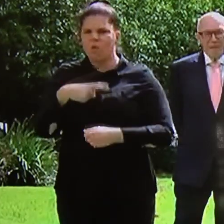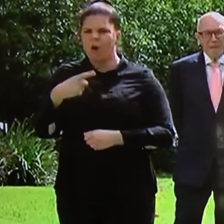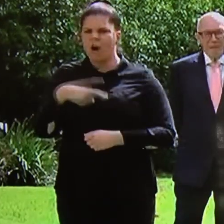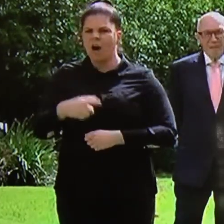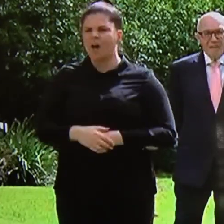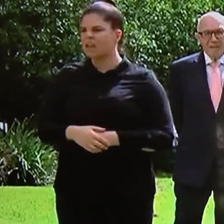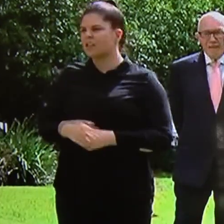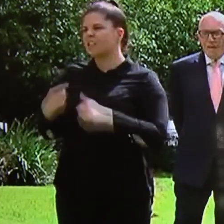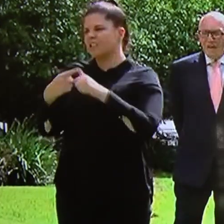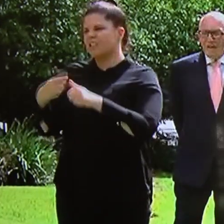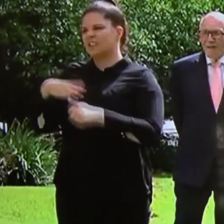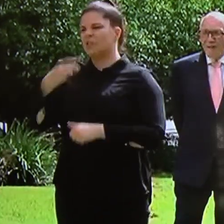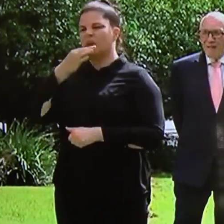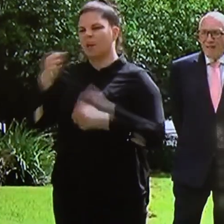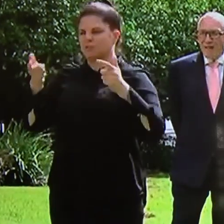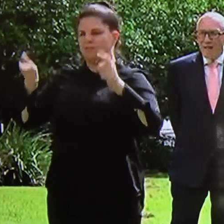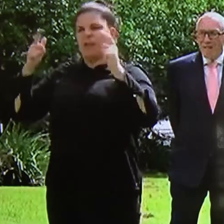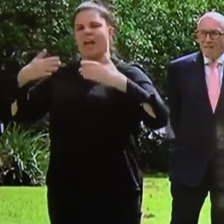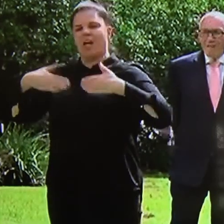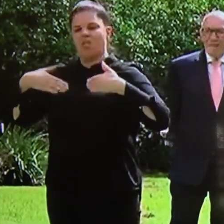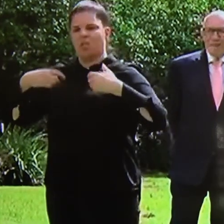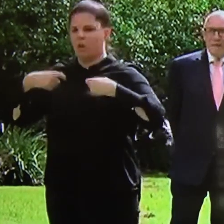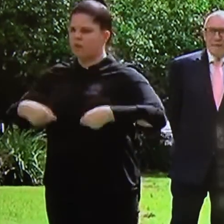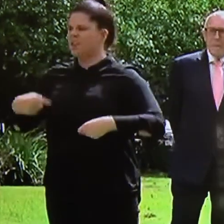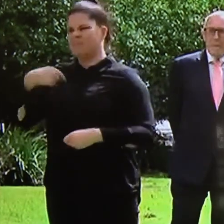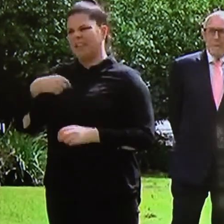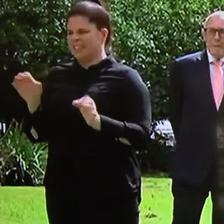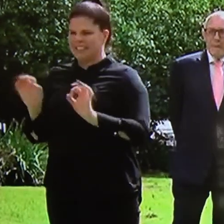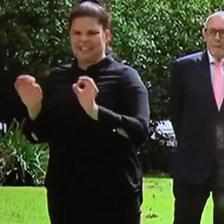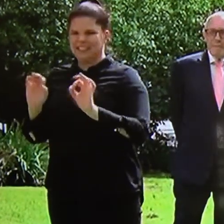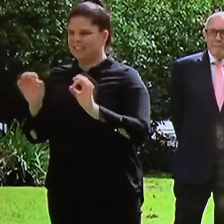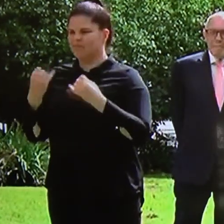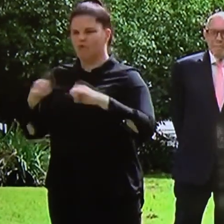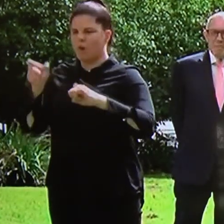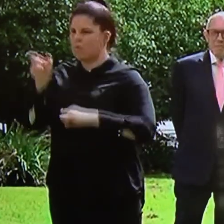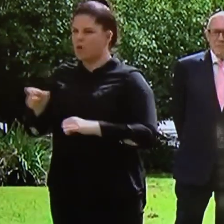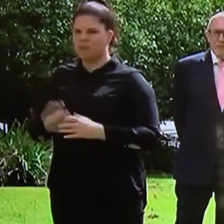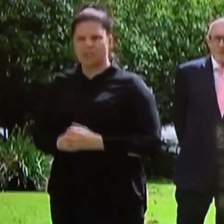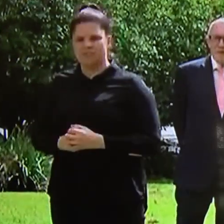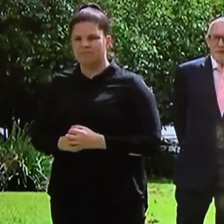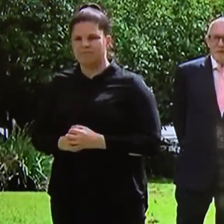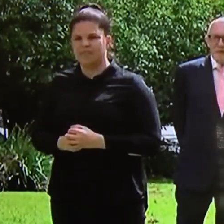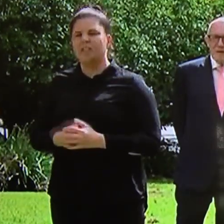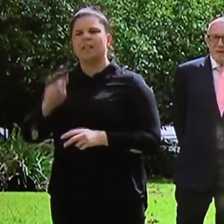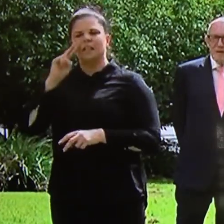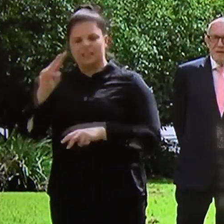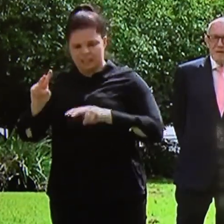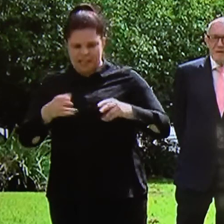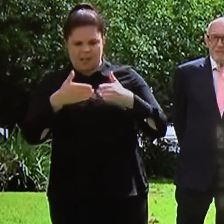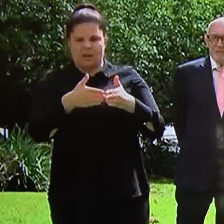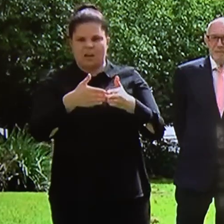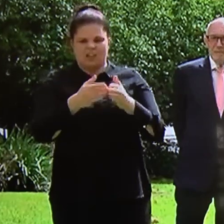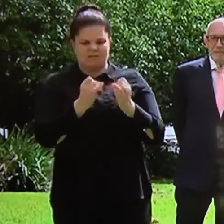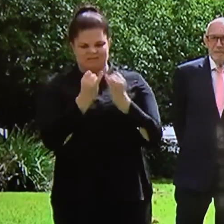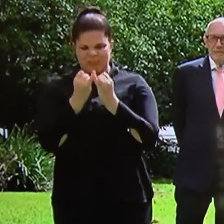direct that to the Chief Health Officer rather than me. I mean, it's clearly there has been very close proximity in that